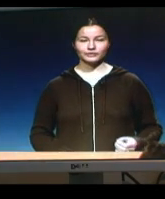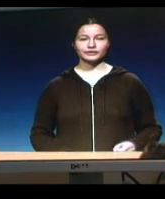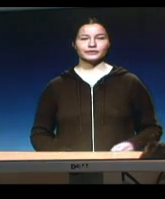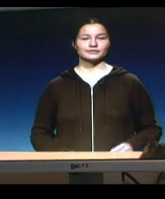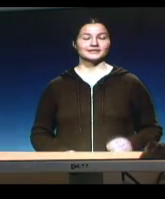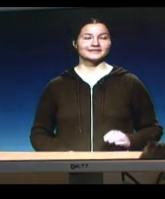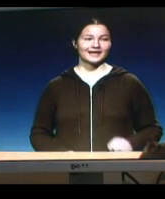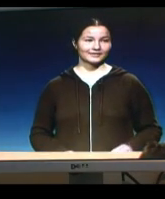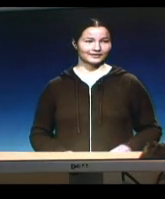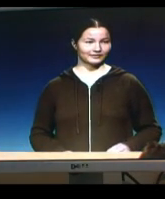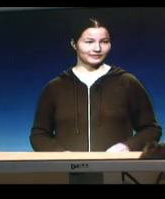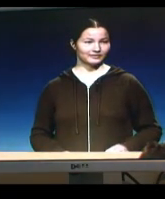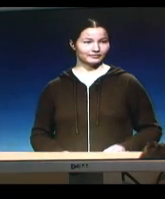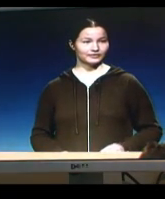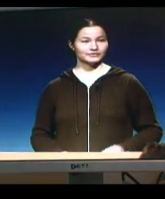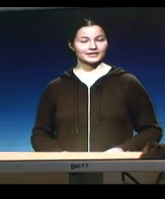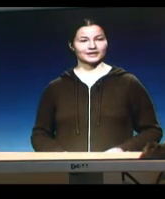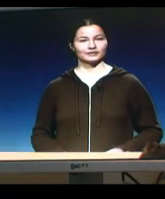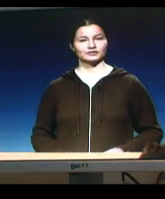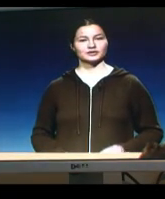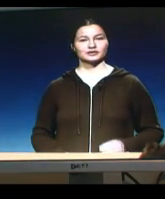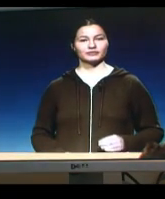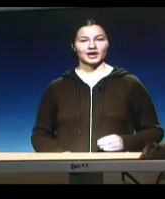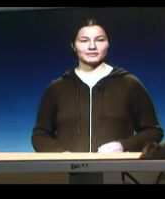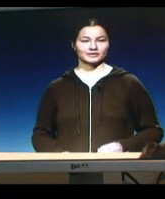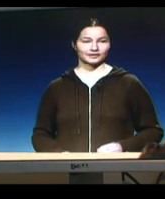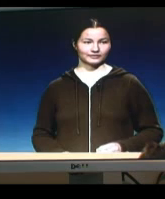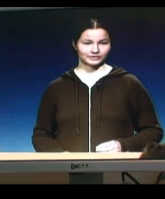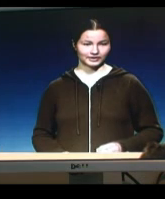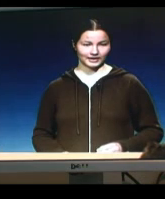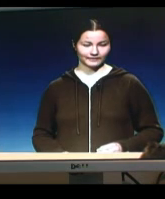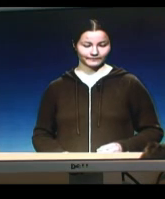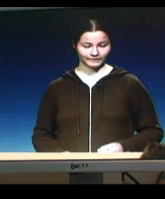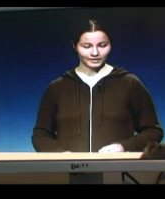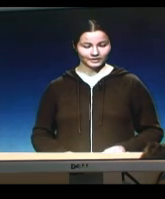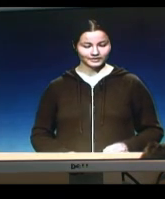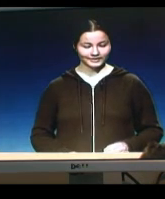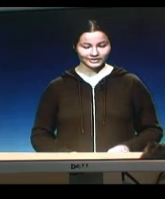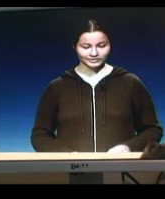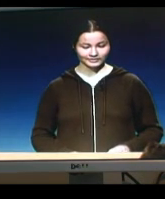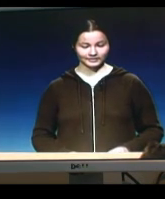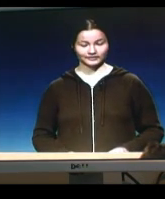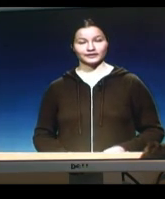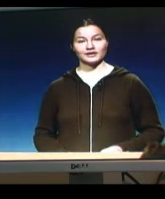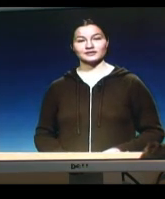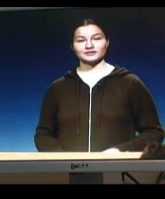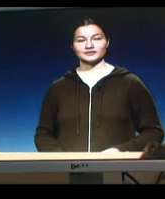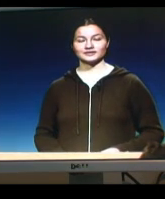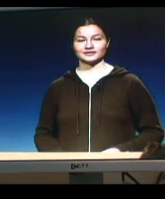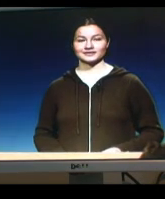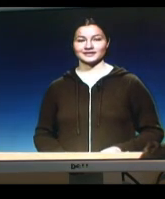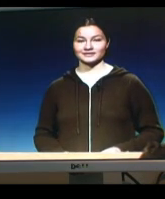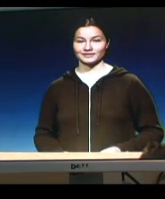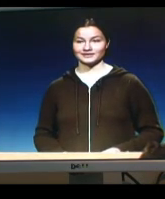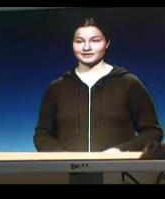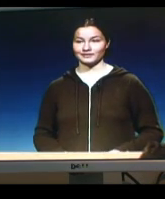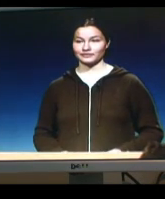knows exactly how many people use sign language as their primary language today. The National Center for Health Statistics estimates that about